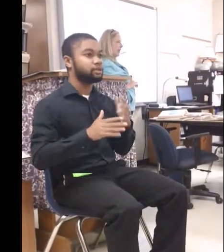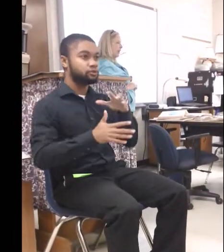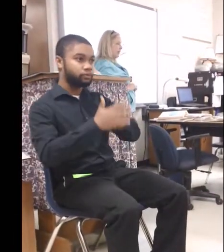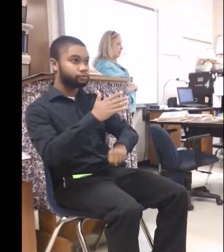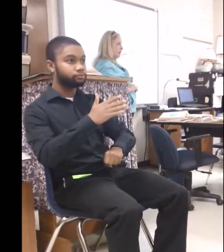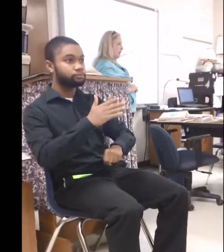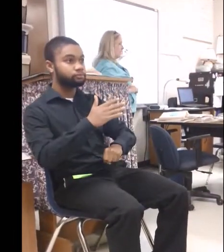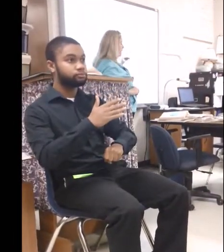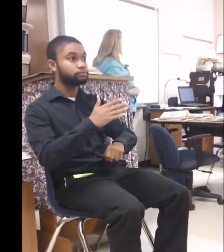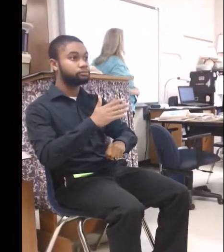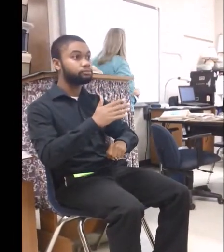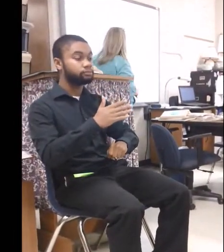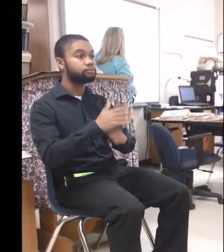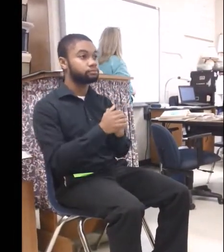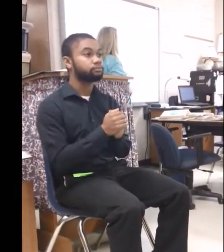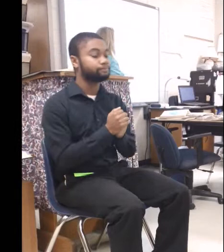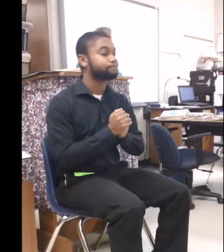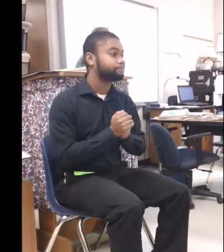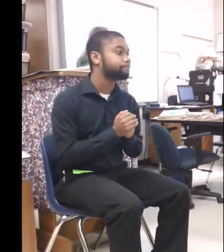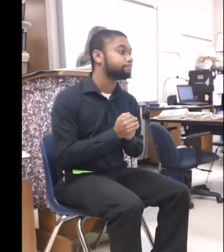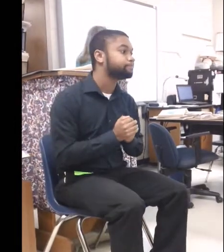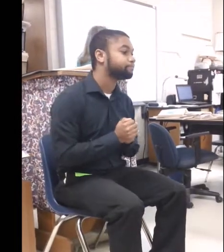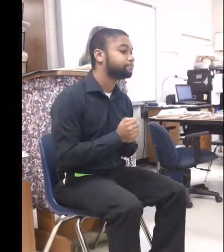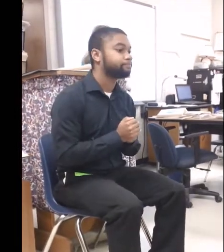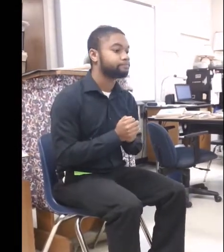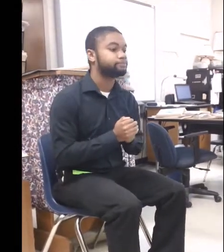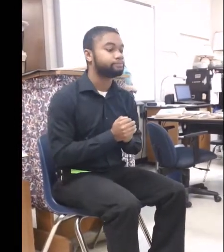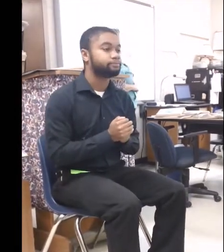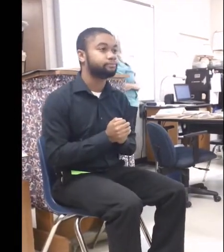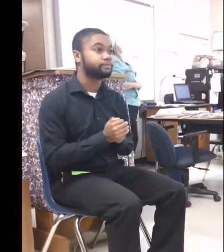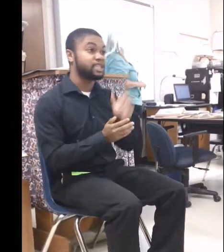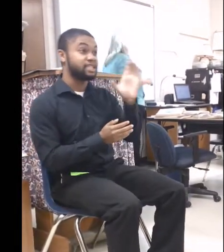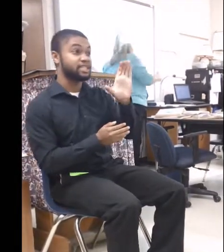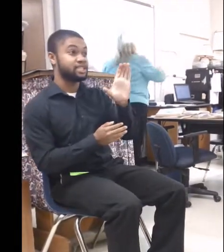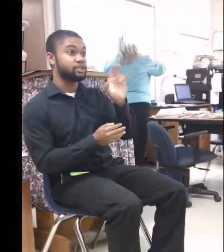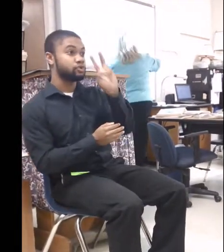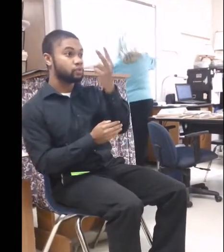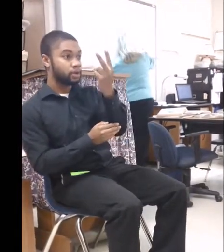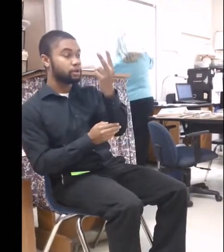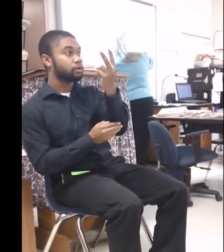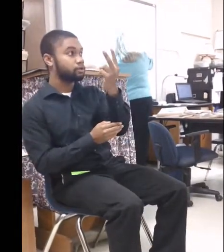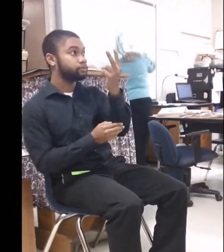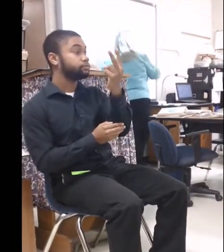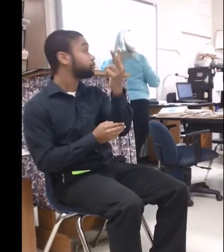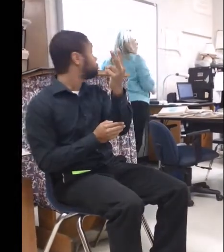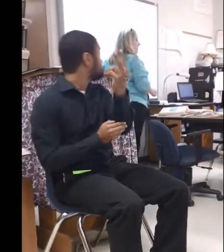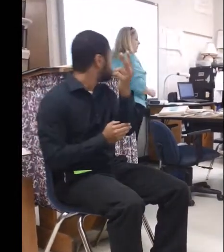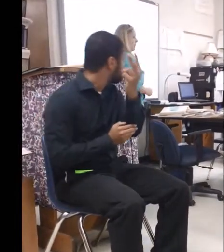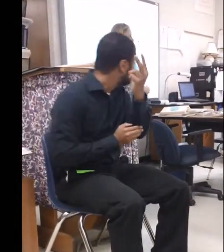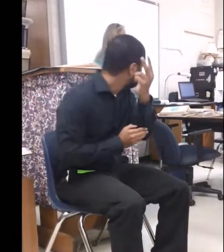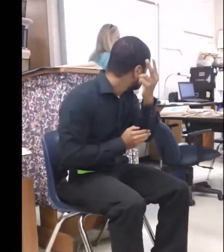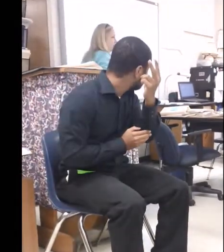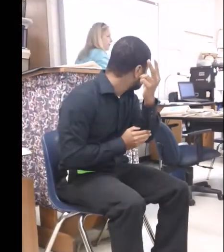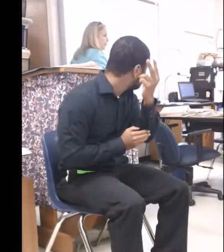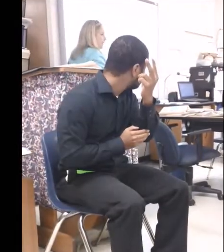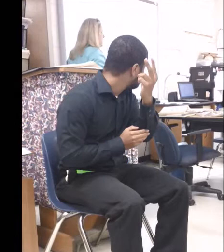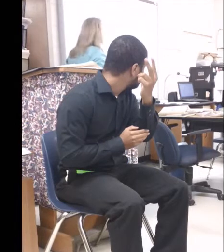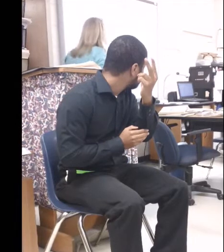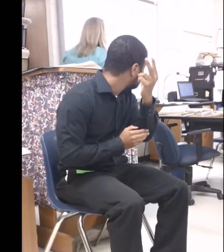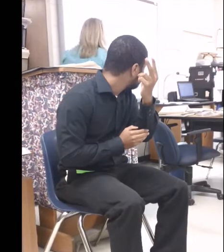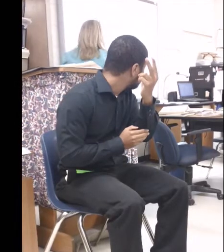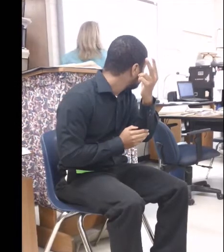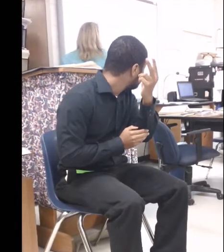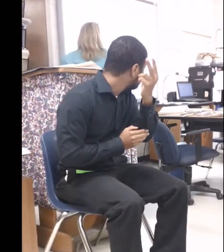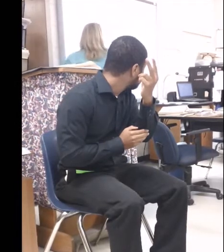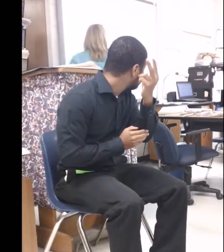actually dividing, okay? You've got a c squared here, and you've got a c1 here. That's going to give us a what?